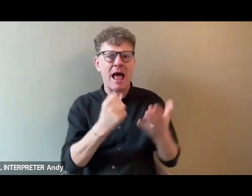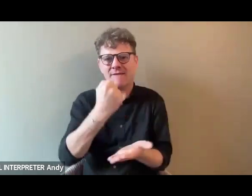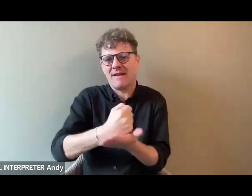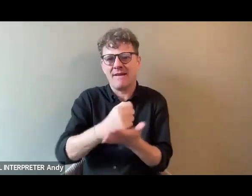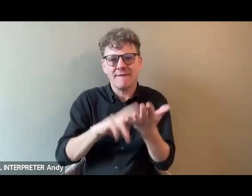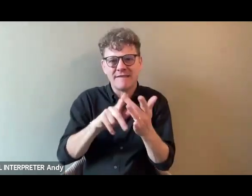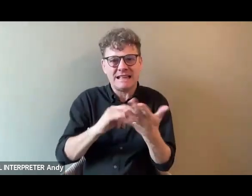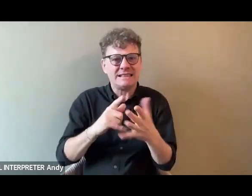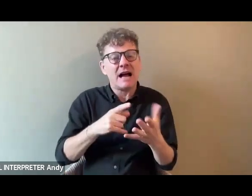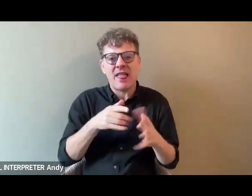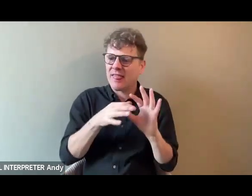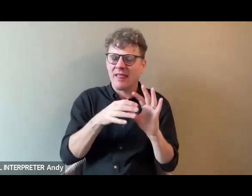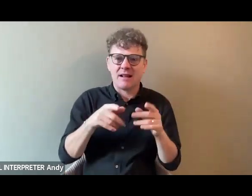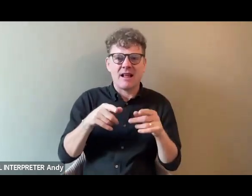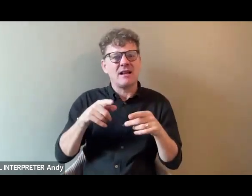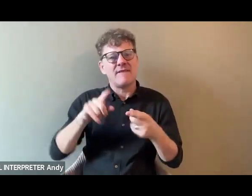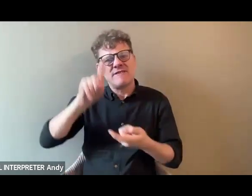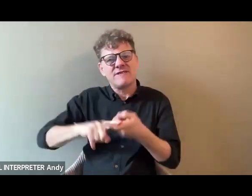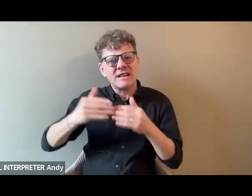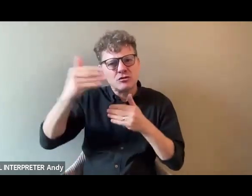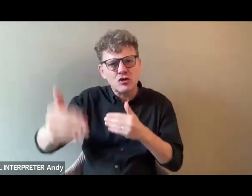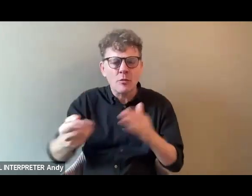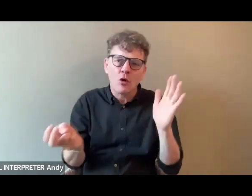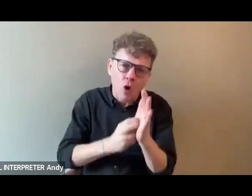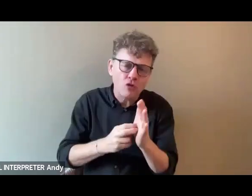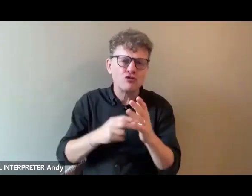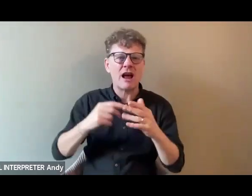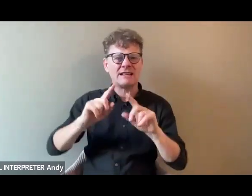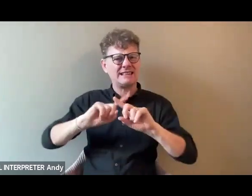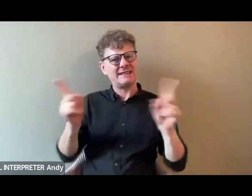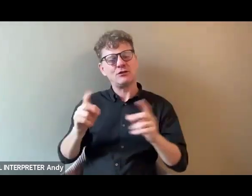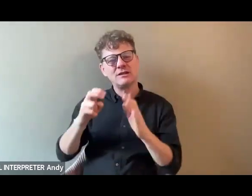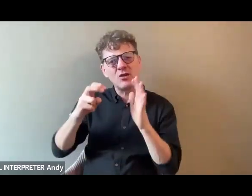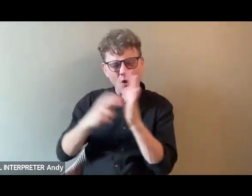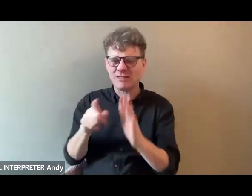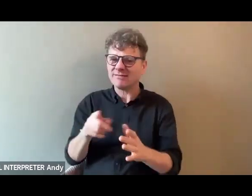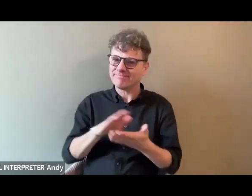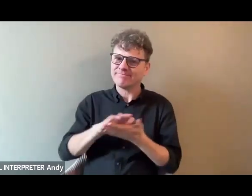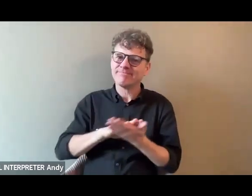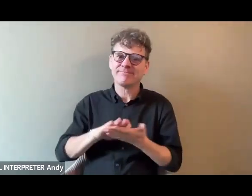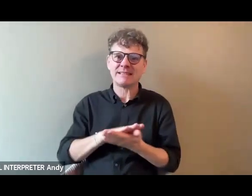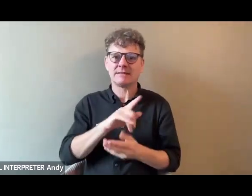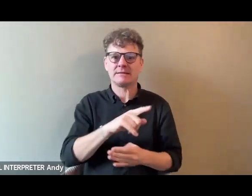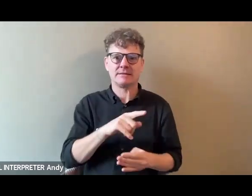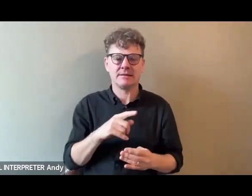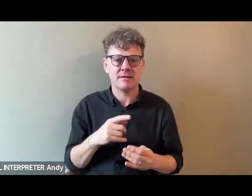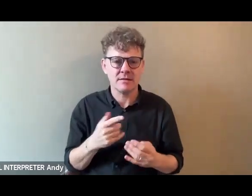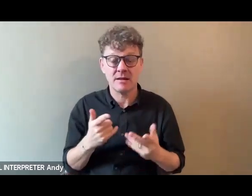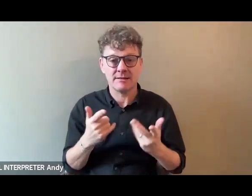that they had, fixed term contracts, precarious contracts, meant that they had more compounding